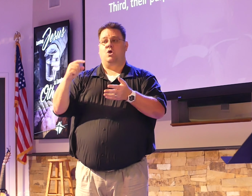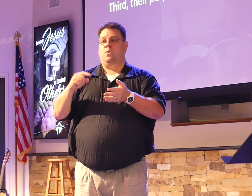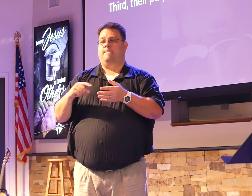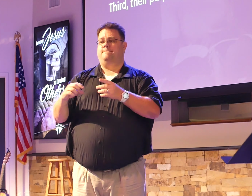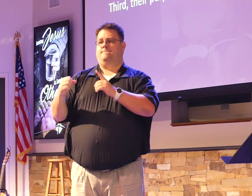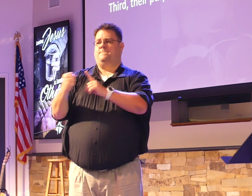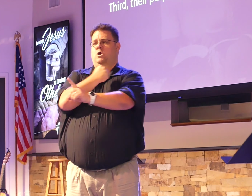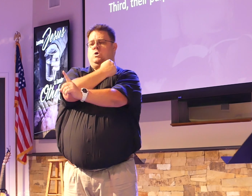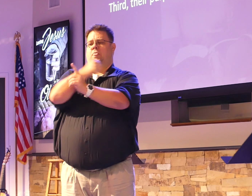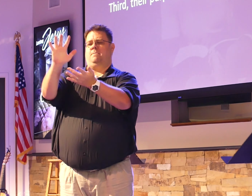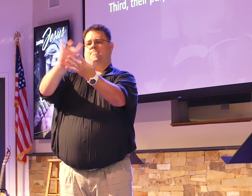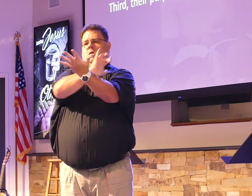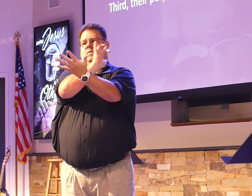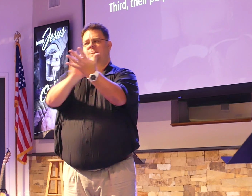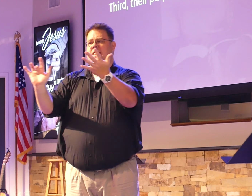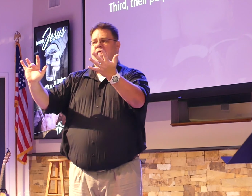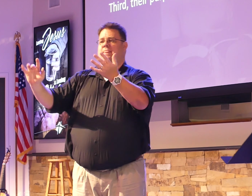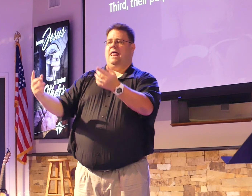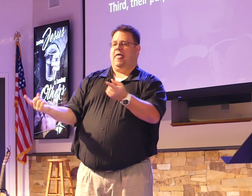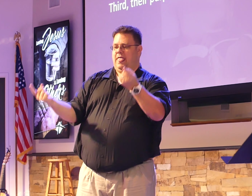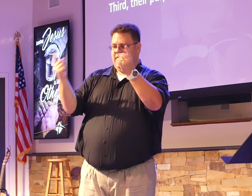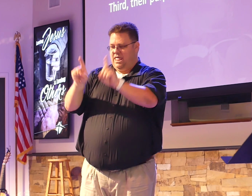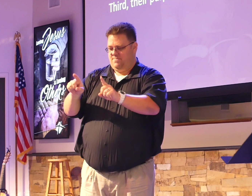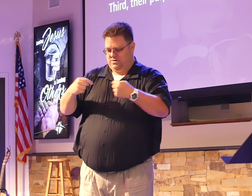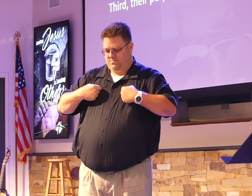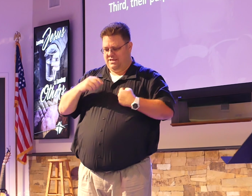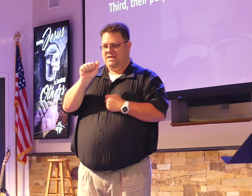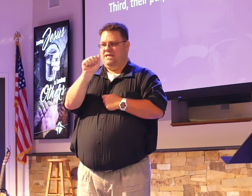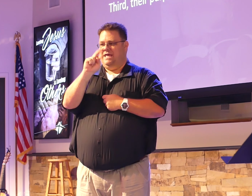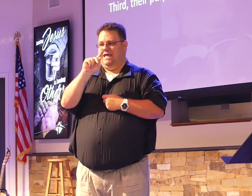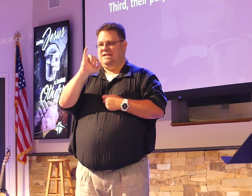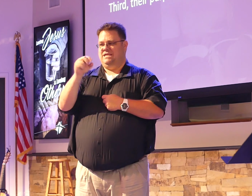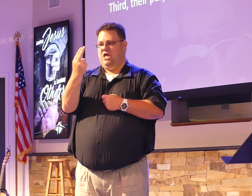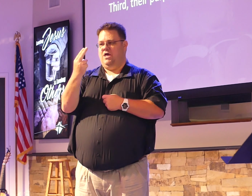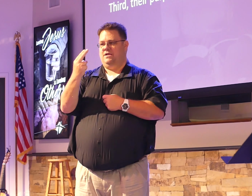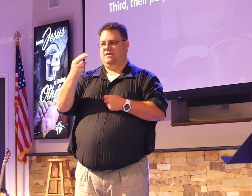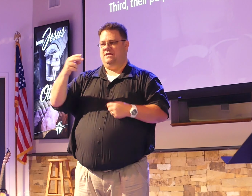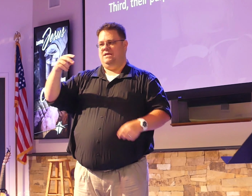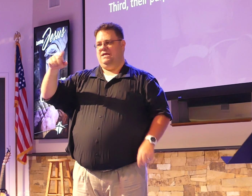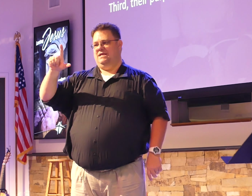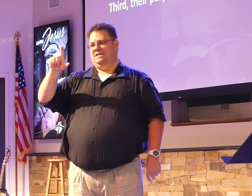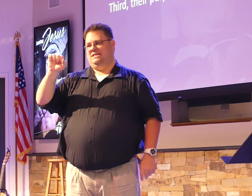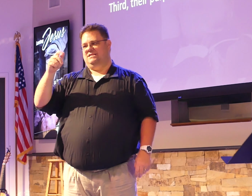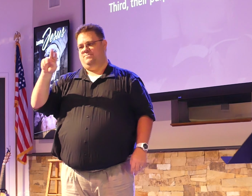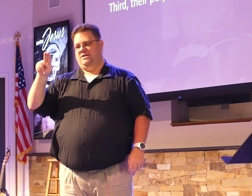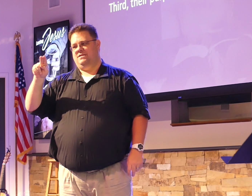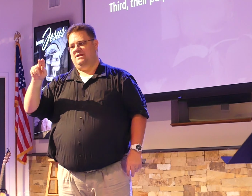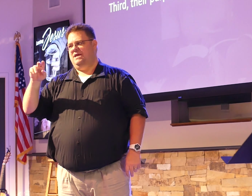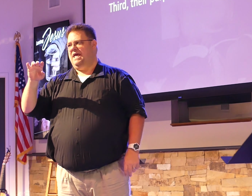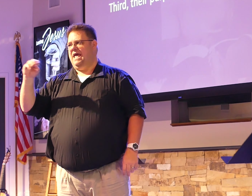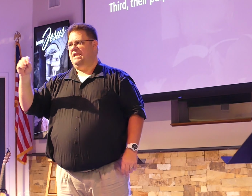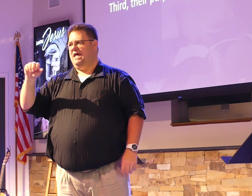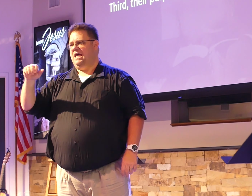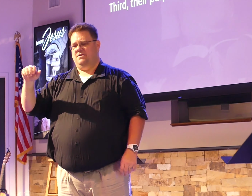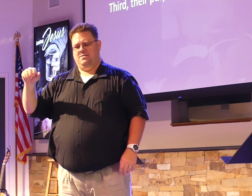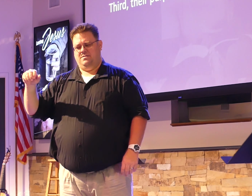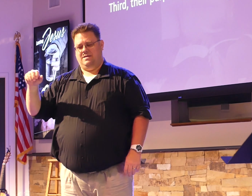Persecutions, afflictions, which came unto me at Antioch, at Iconium, at Lystra. Those are three different cities. In fact, by the way, guys, at Lystra,